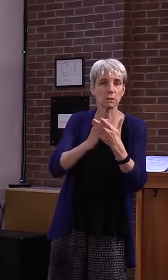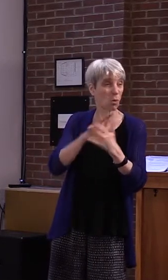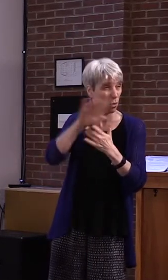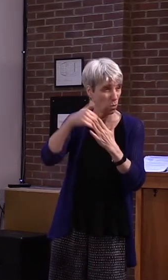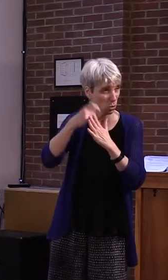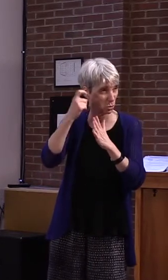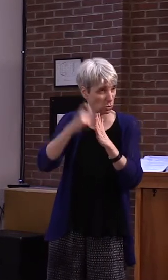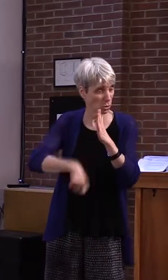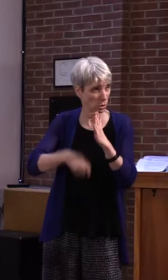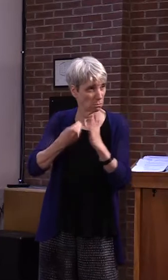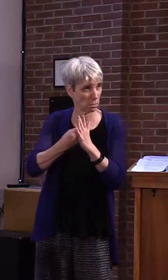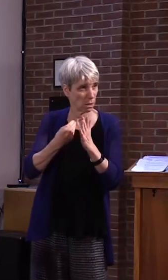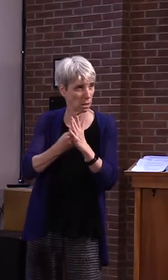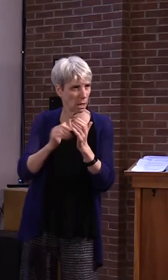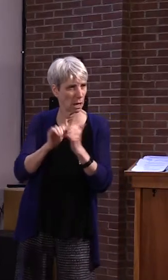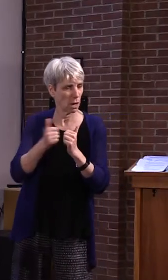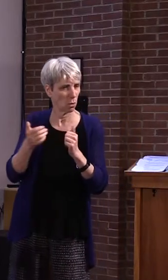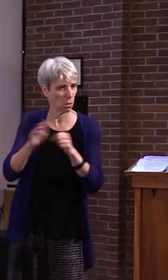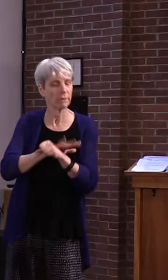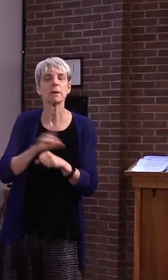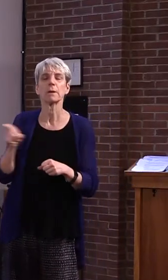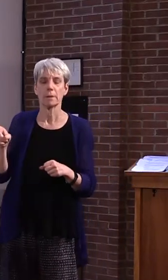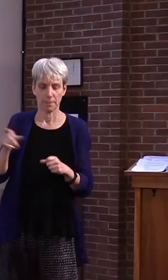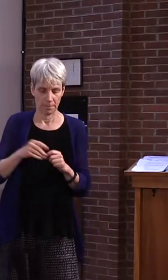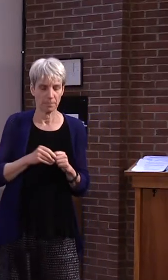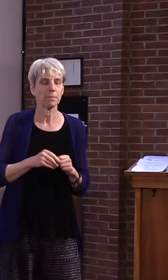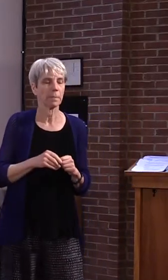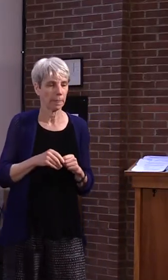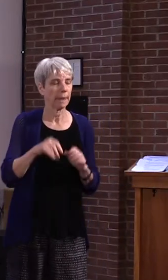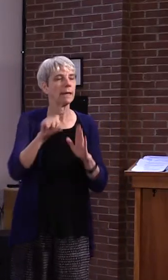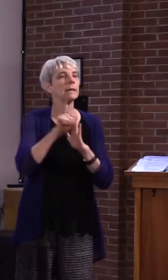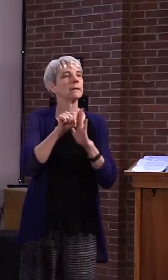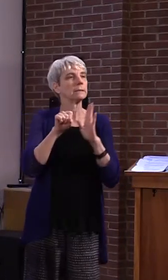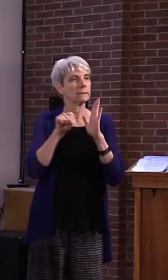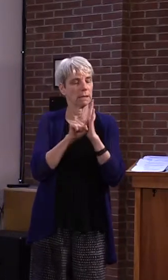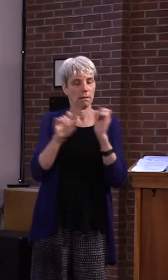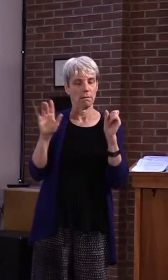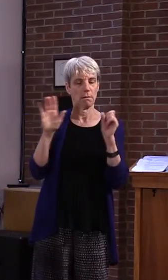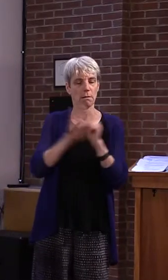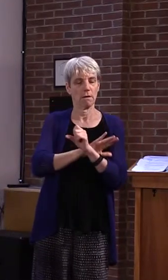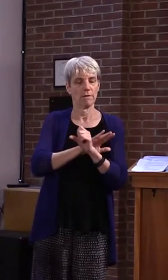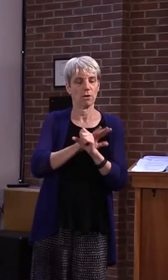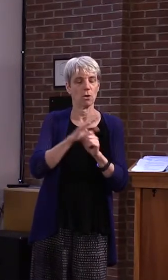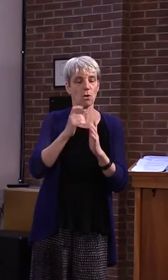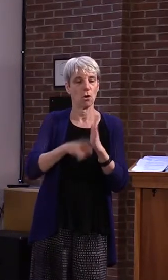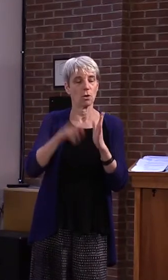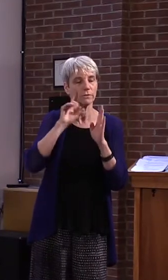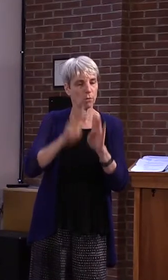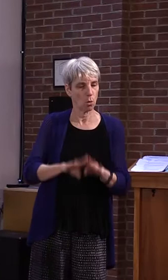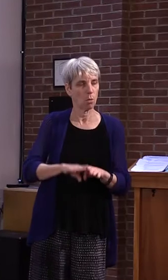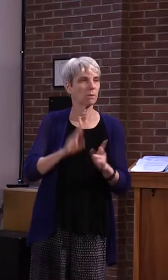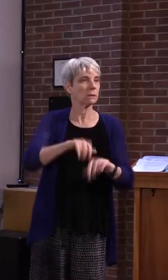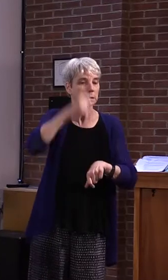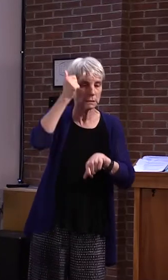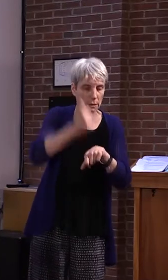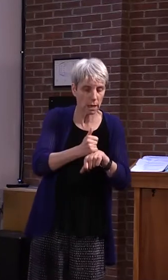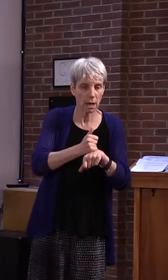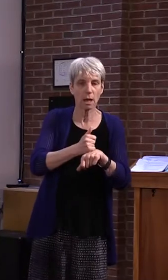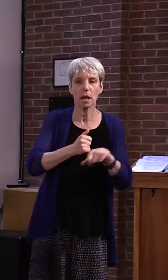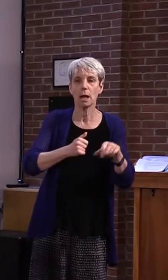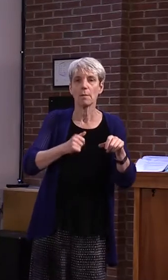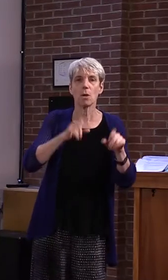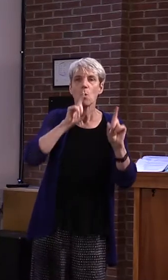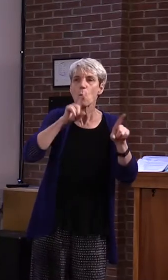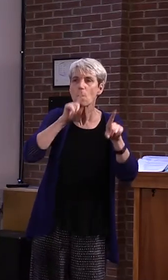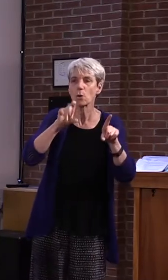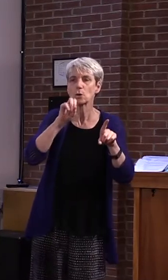What are we doing to make? What we will pay for is the startup cost and some of the getting supply costs, getting